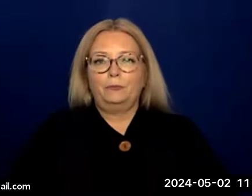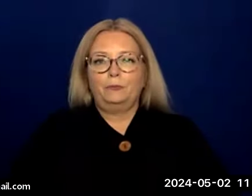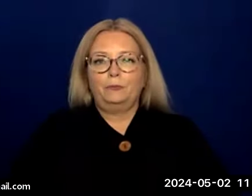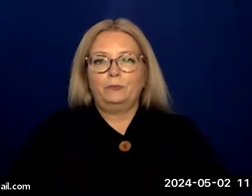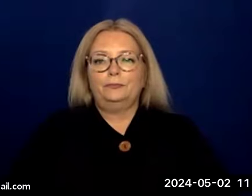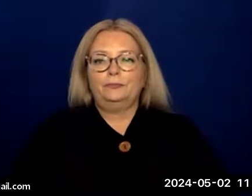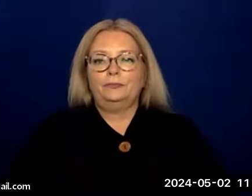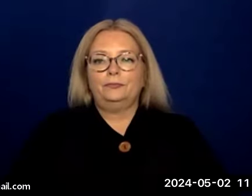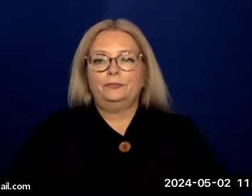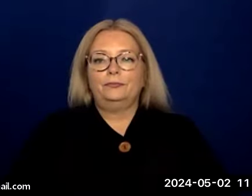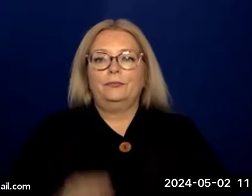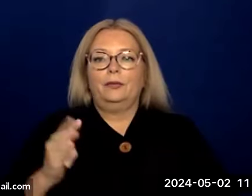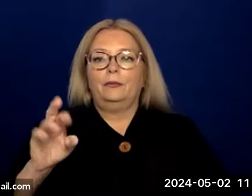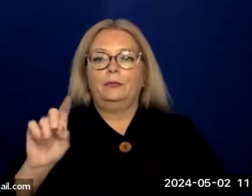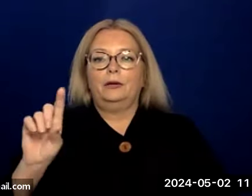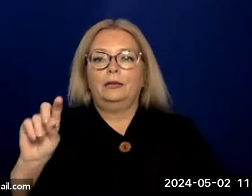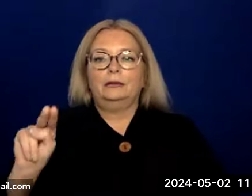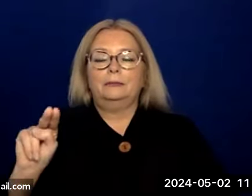Brandon.